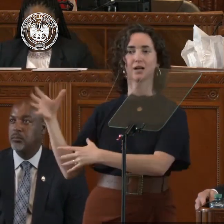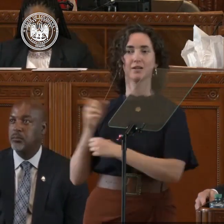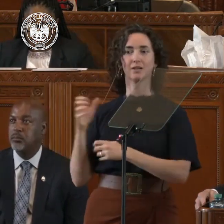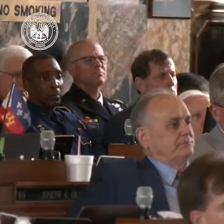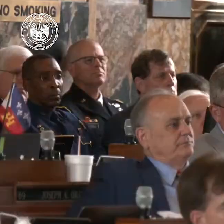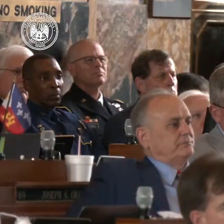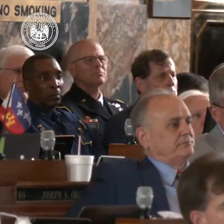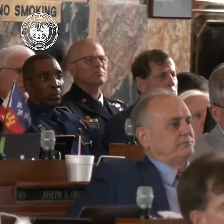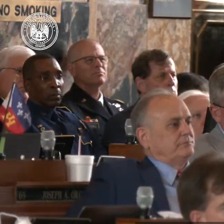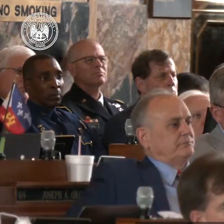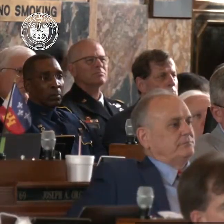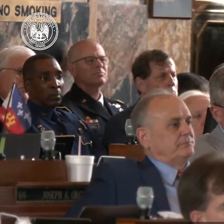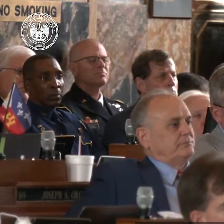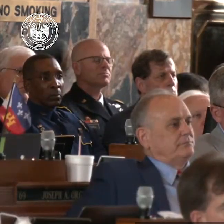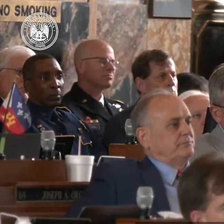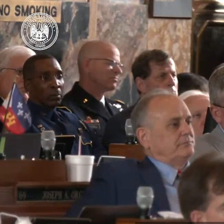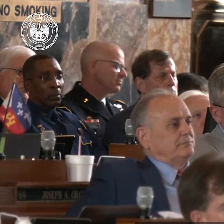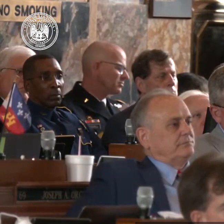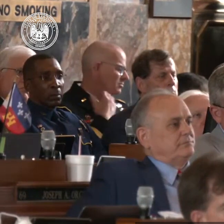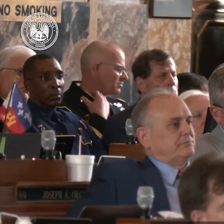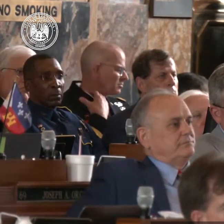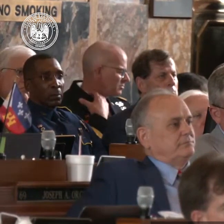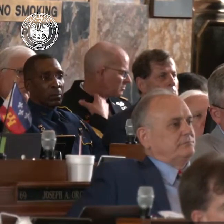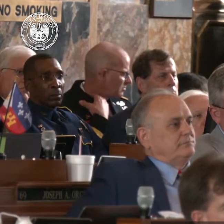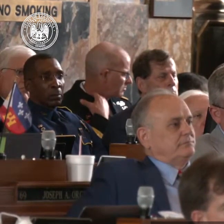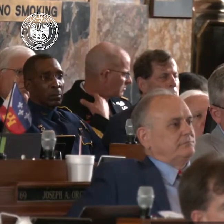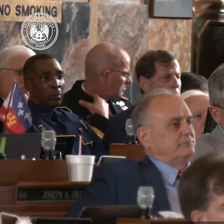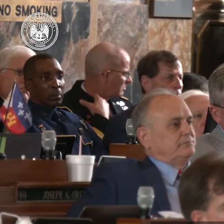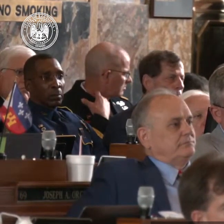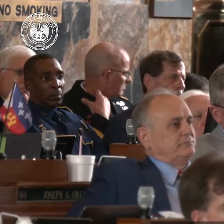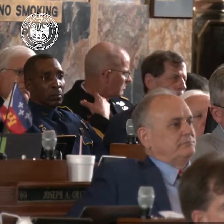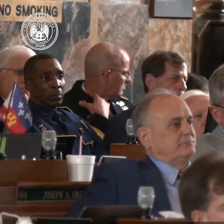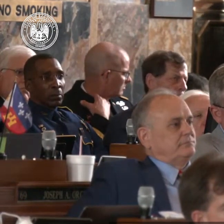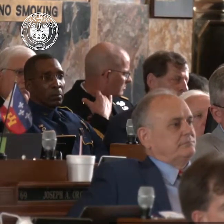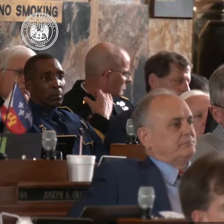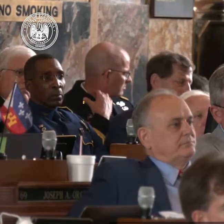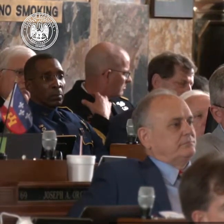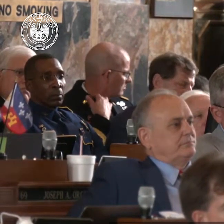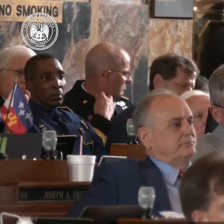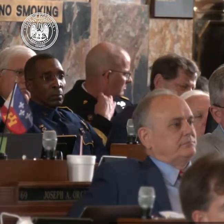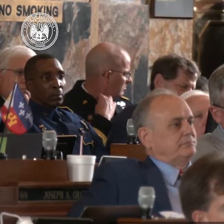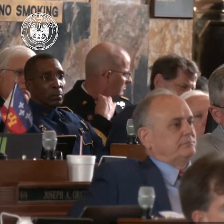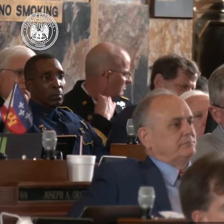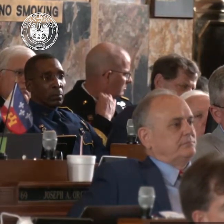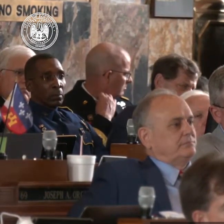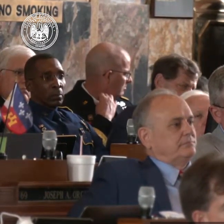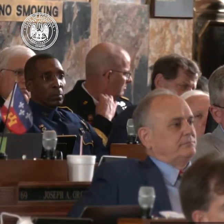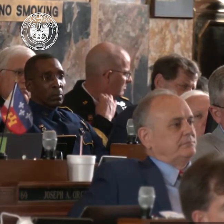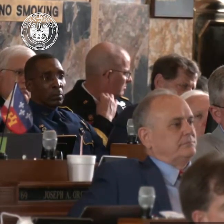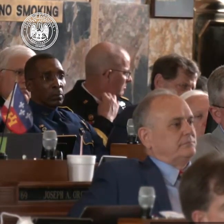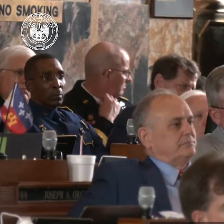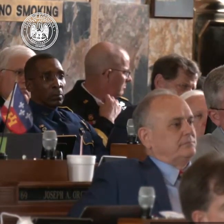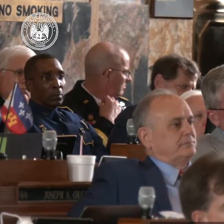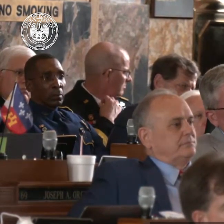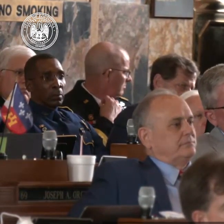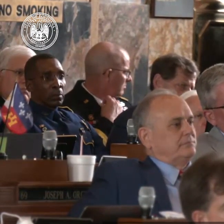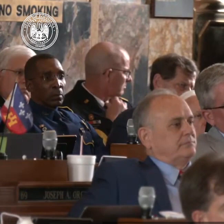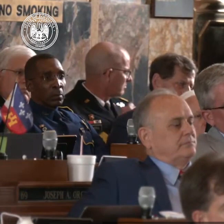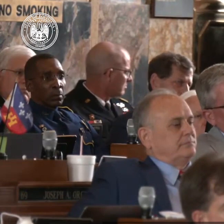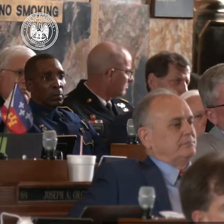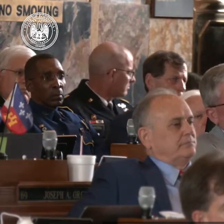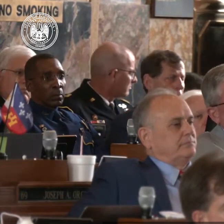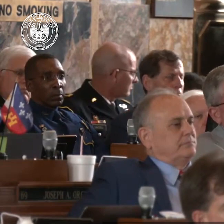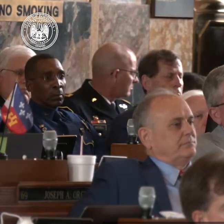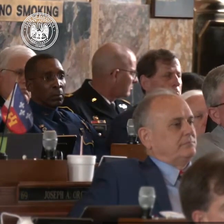our history. And Louisiana is set to receive approximately $1 billion over the course of 5 years through the Bridge Formula program